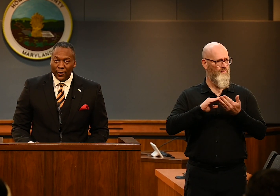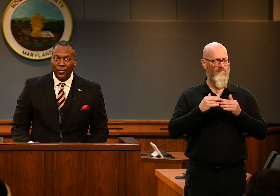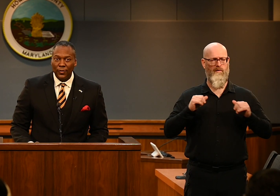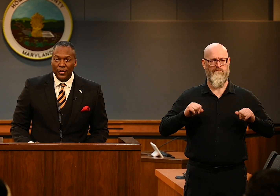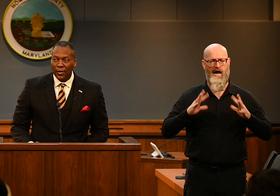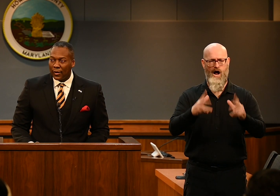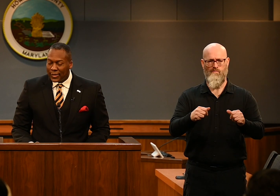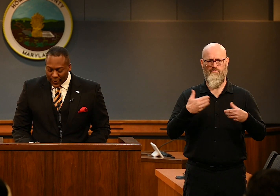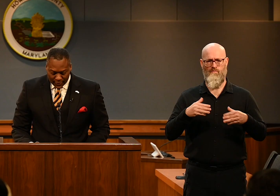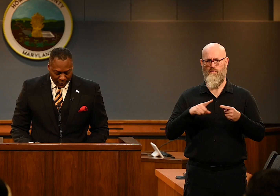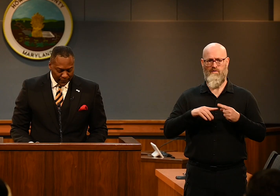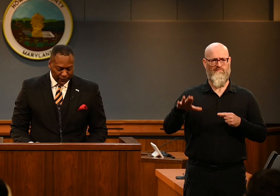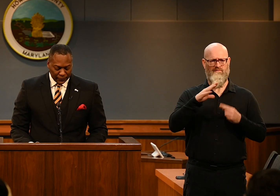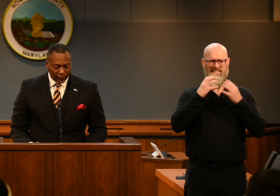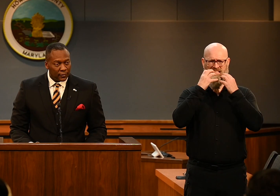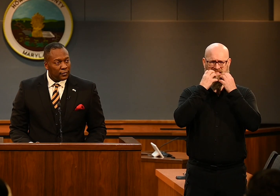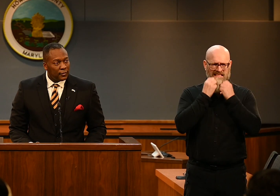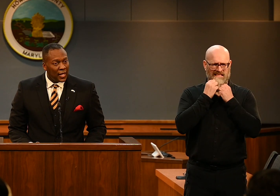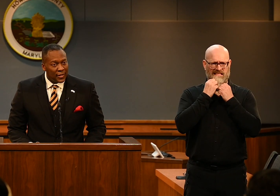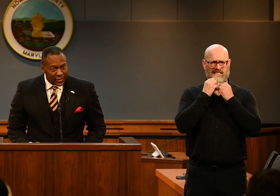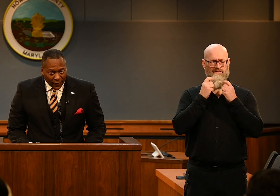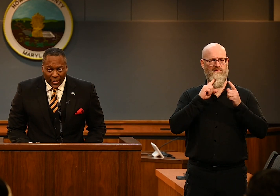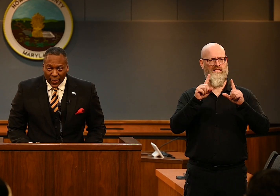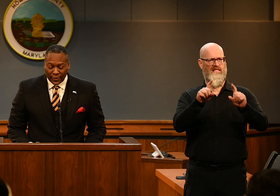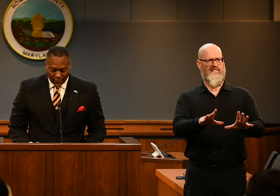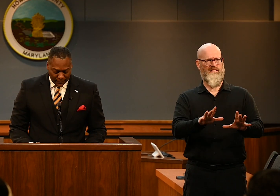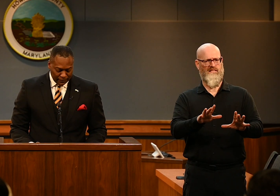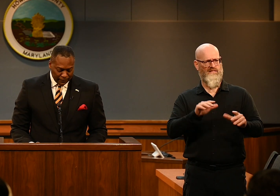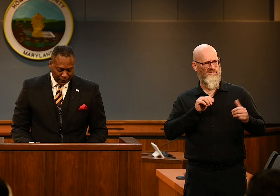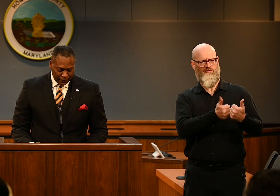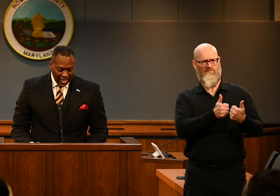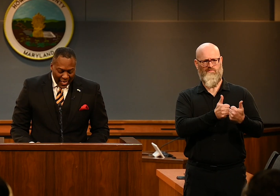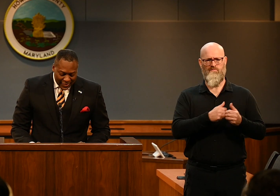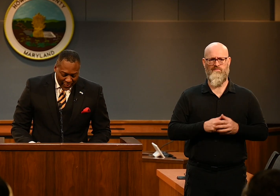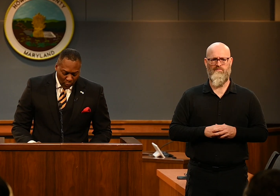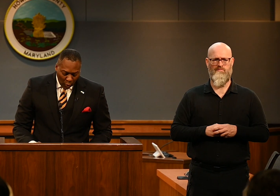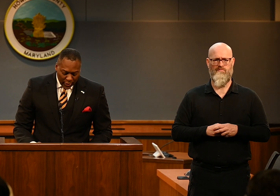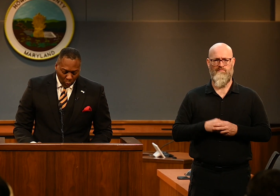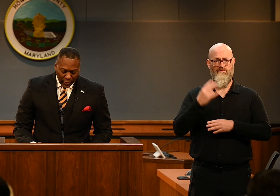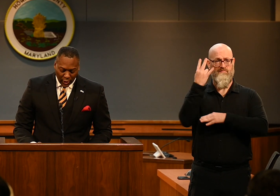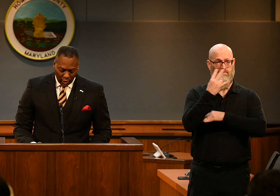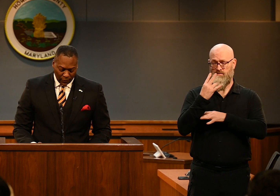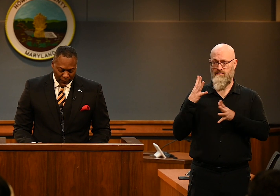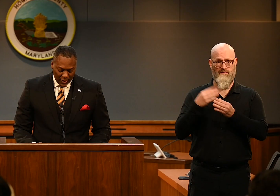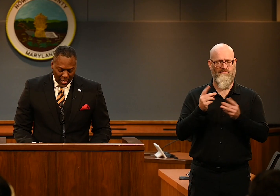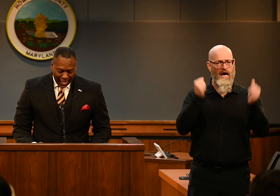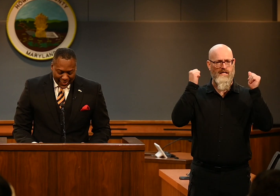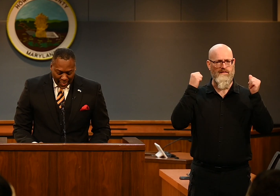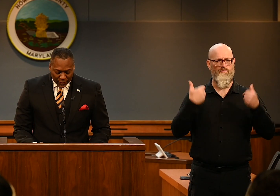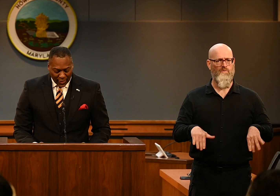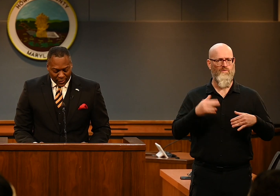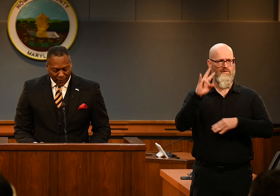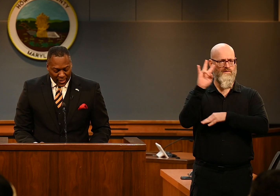its values are tested. 7 days. Exactly 1 week ago,